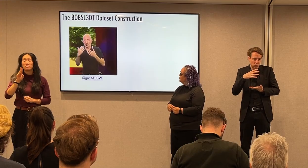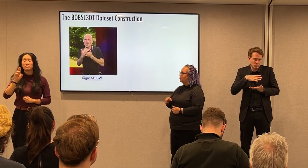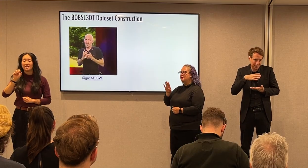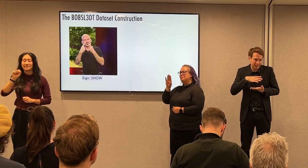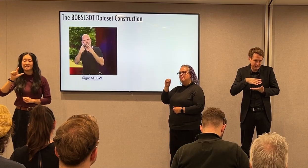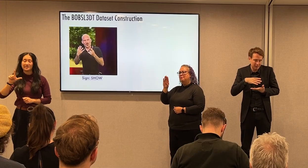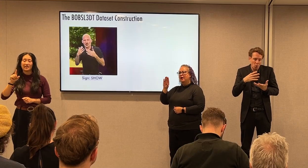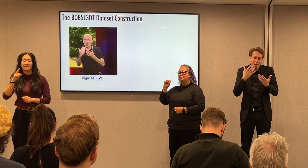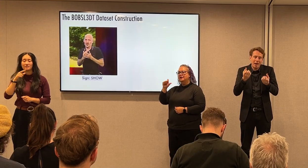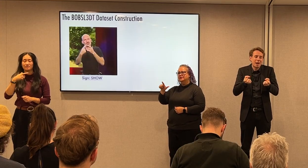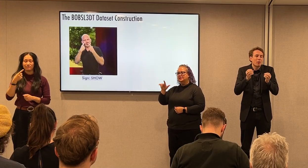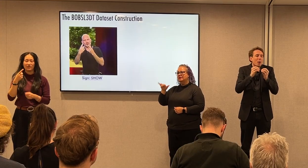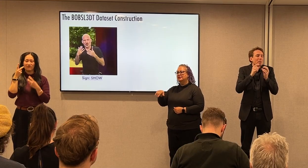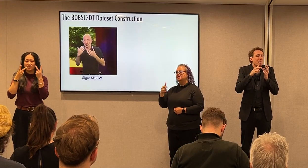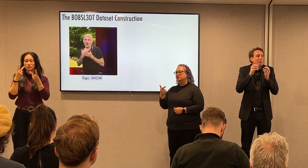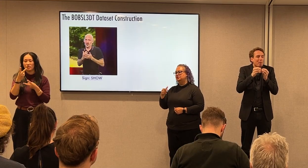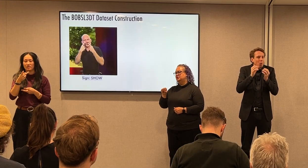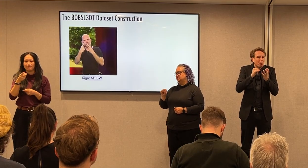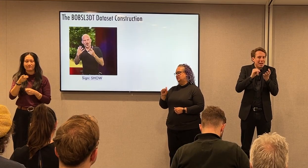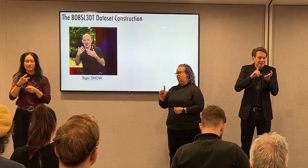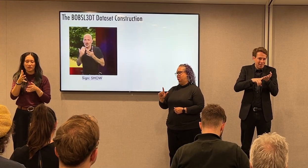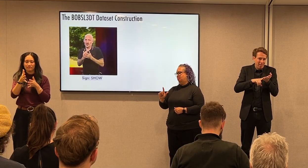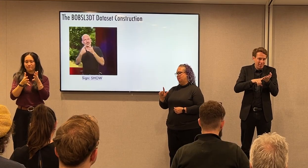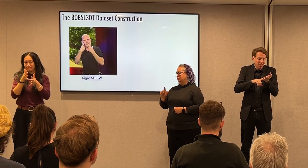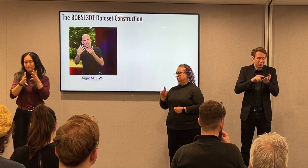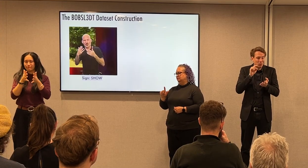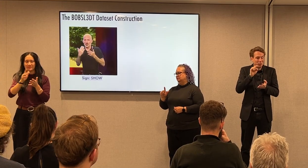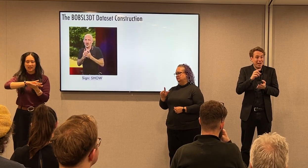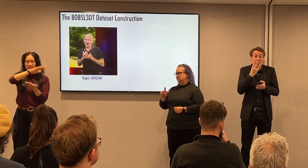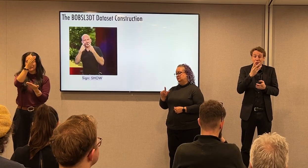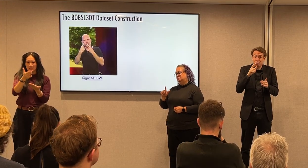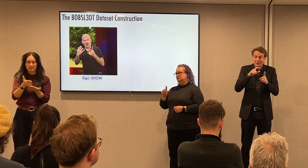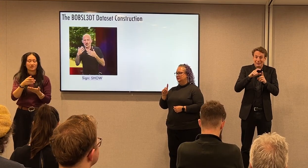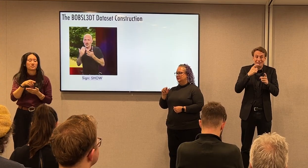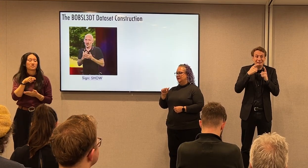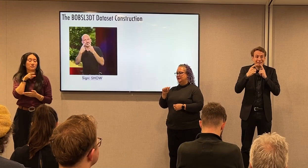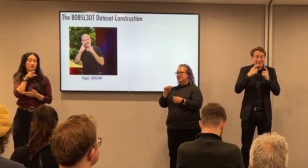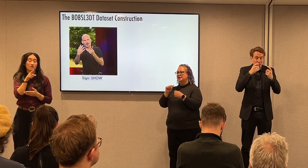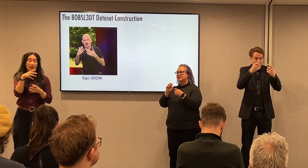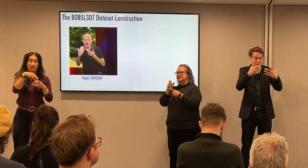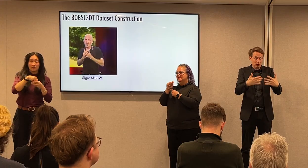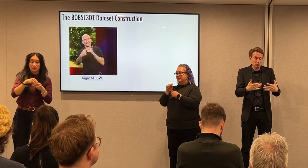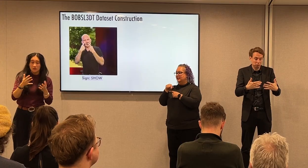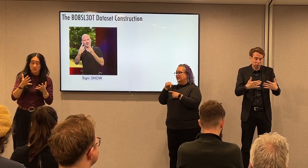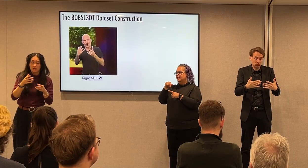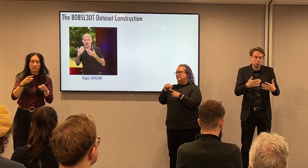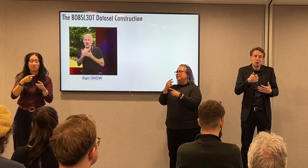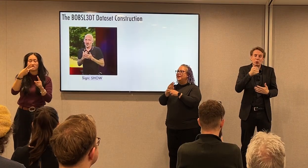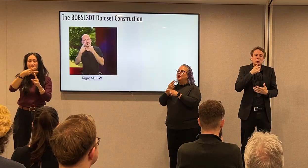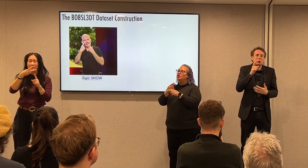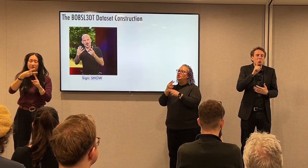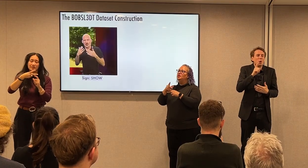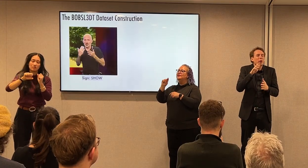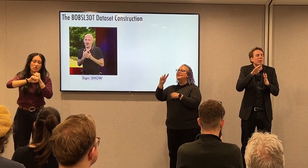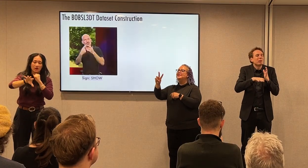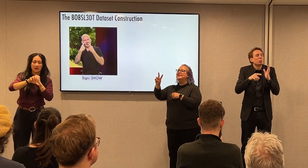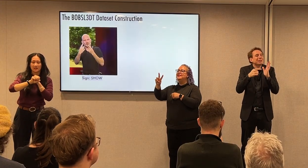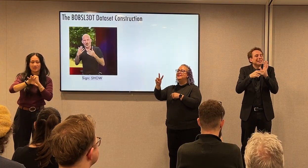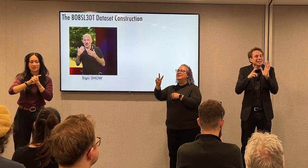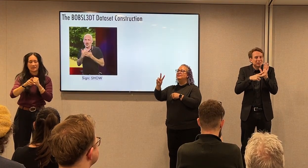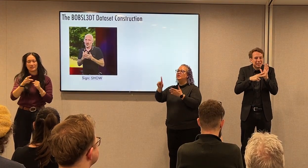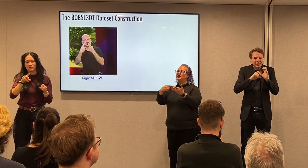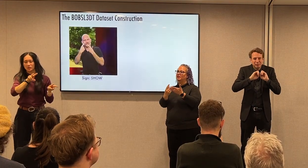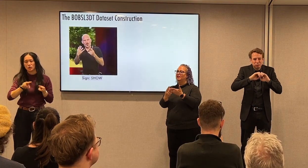which is a BSL dataset that uses television broadcast